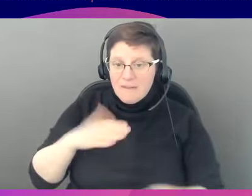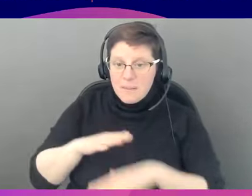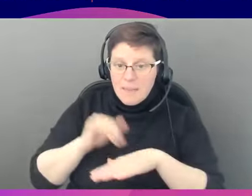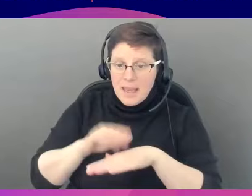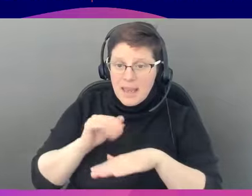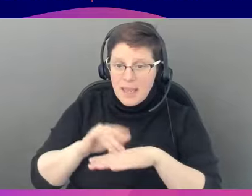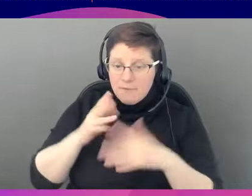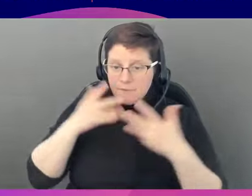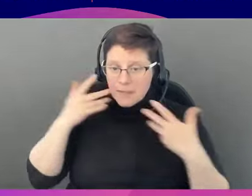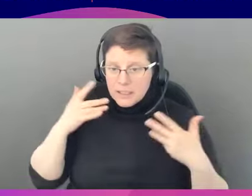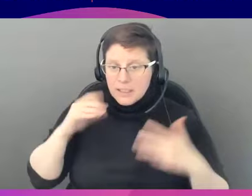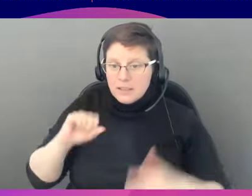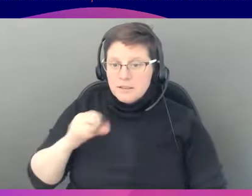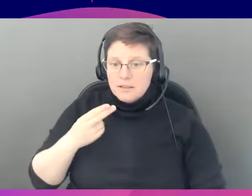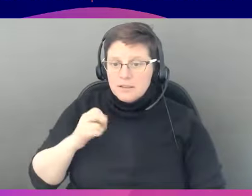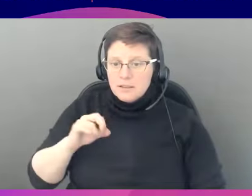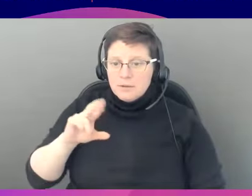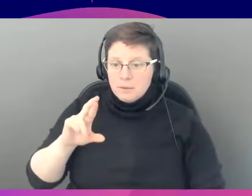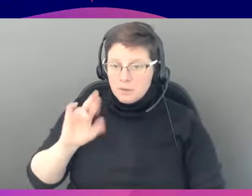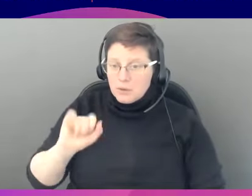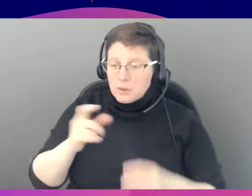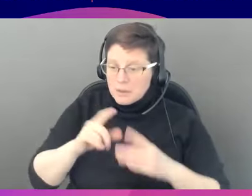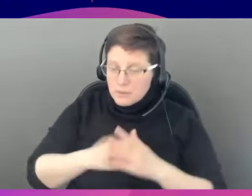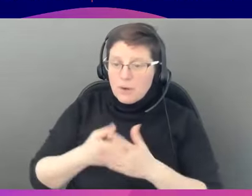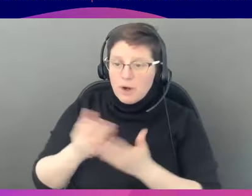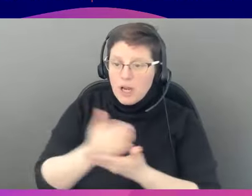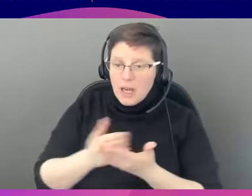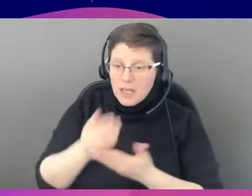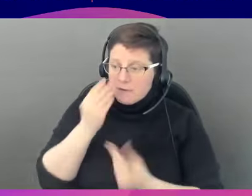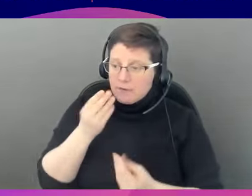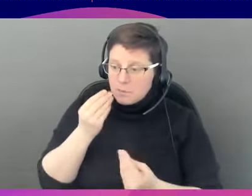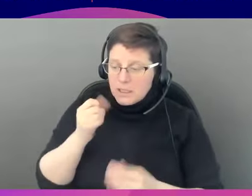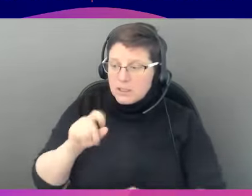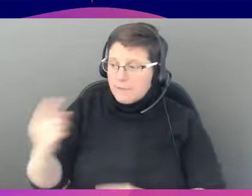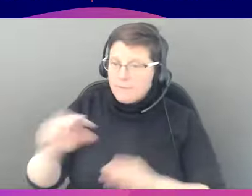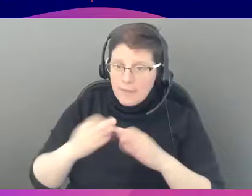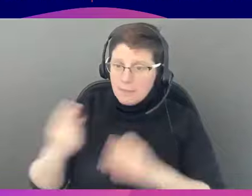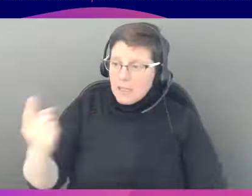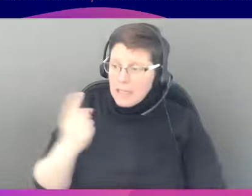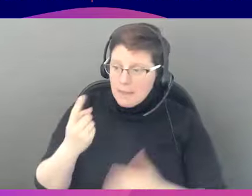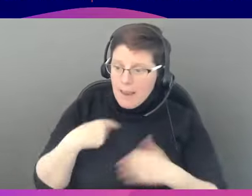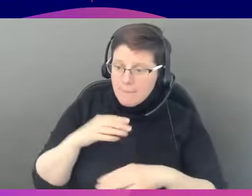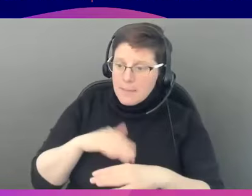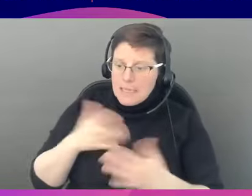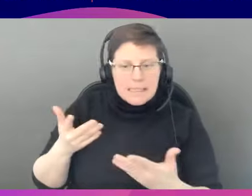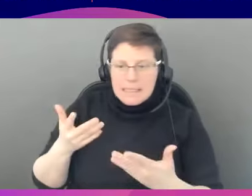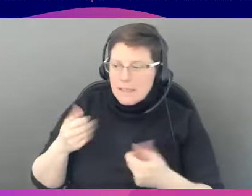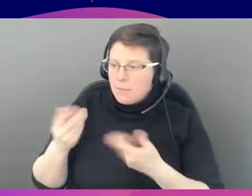would have wanted to have come and how many pets do they have. So that can really help with the advocacy part as well. Thank you.